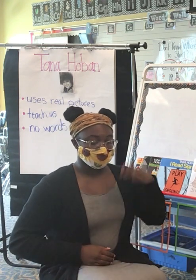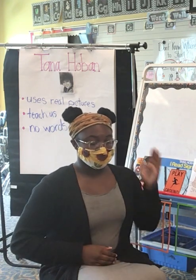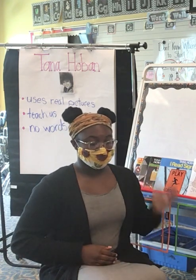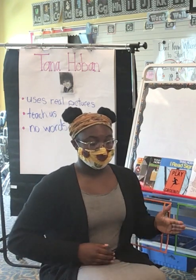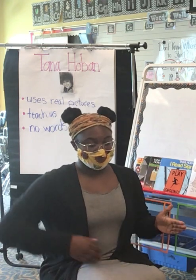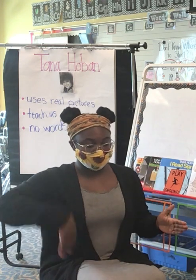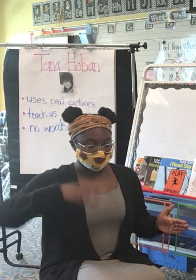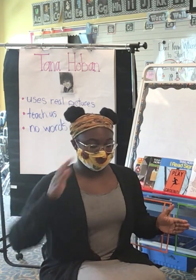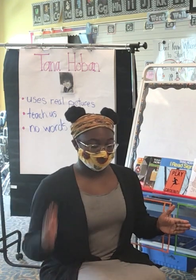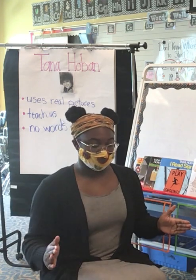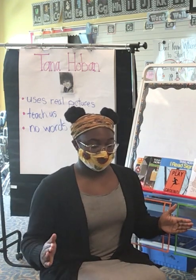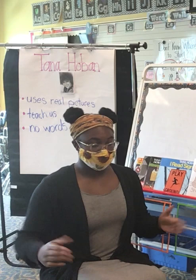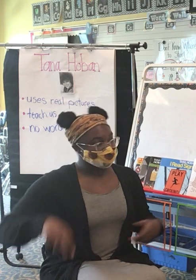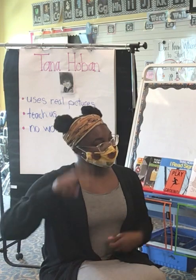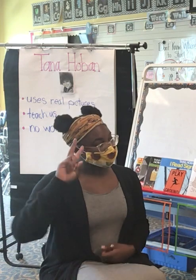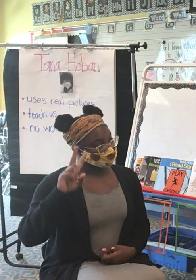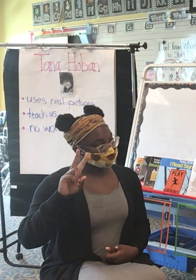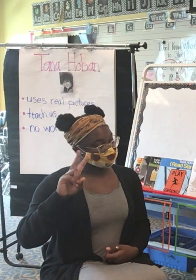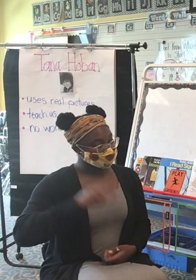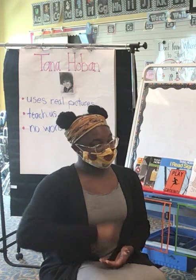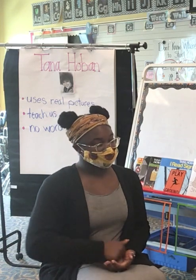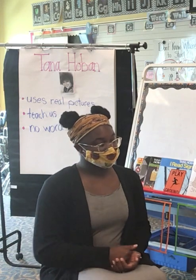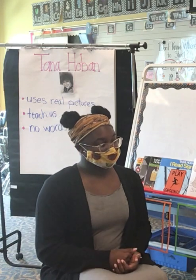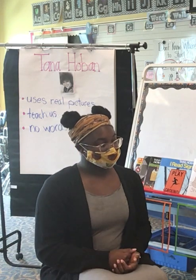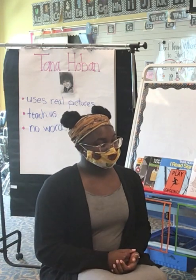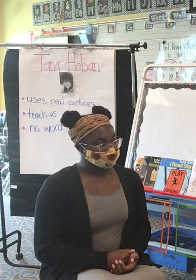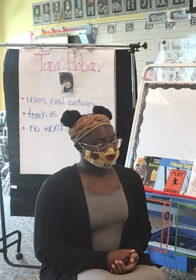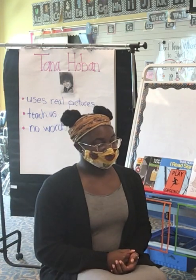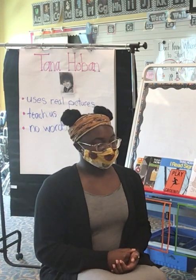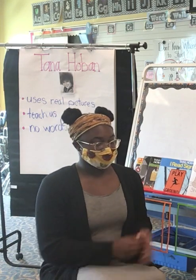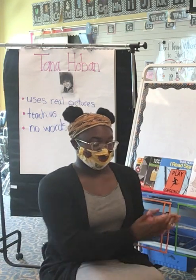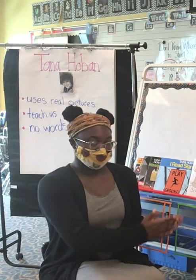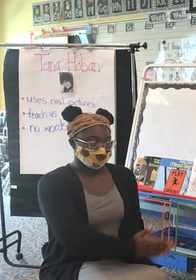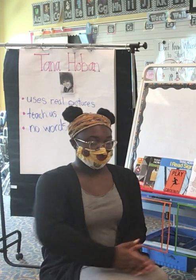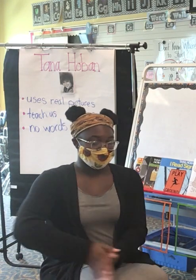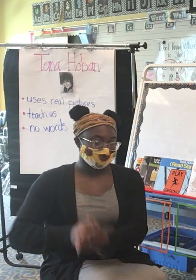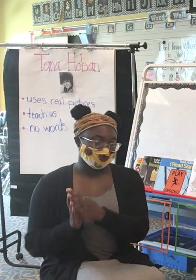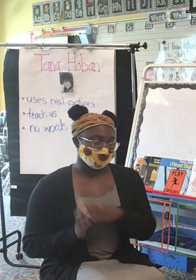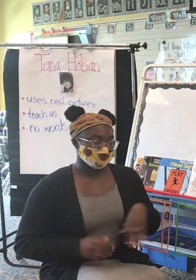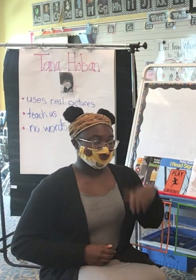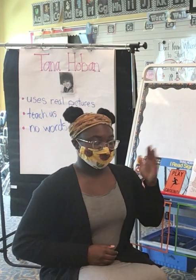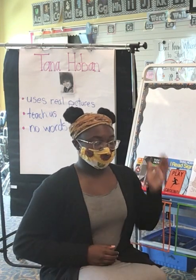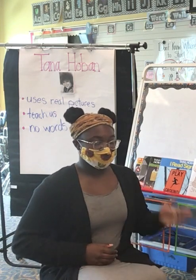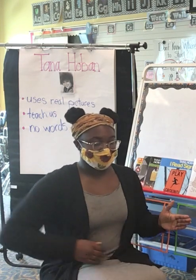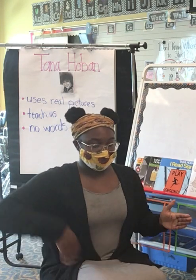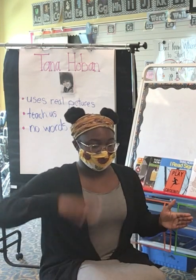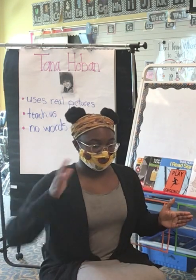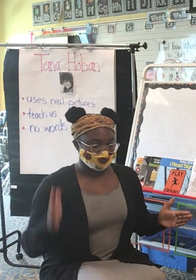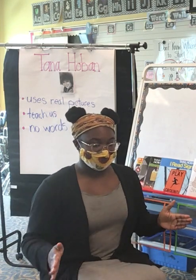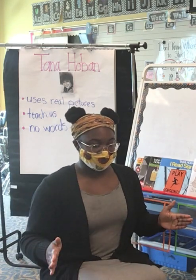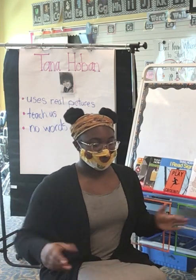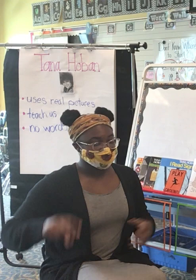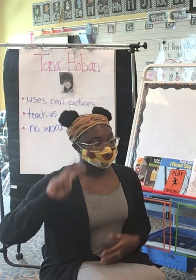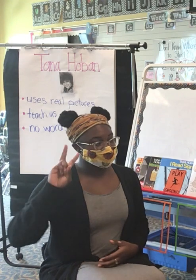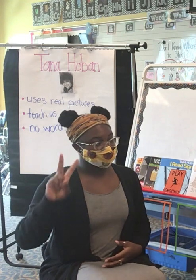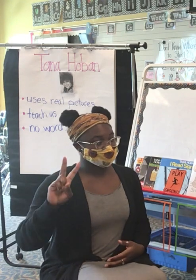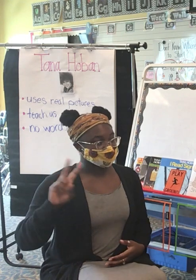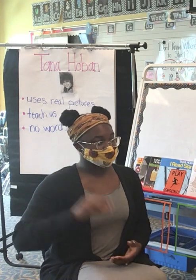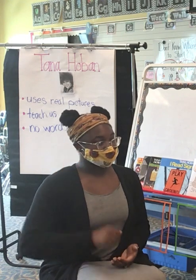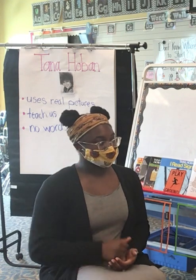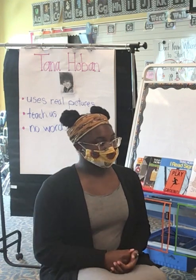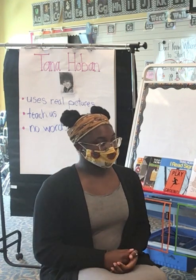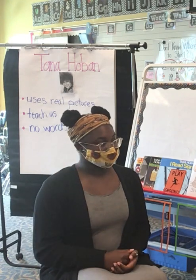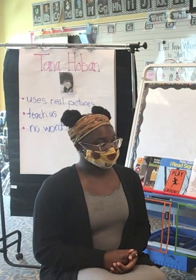Pretzel. Pretzel. Two. Jacket. Jacket. Jacket.